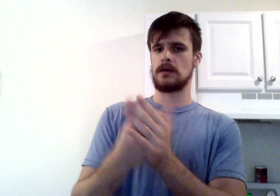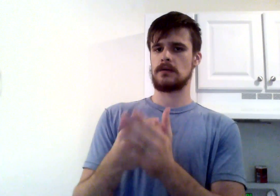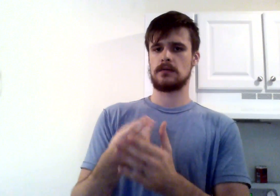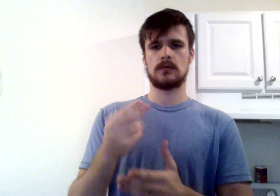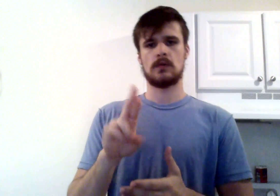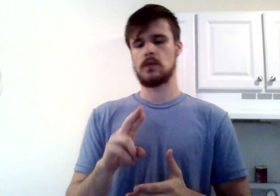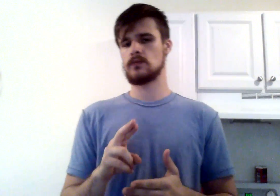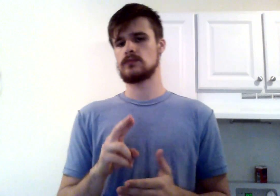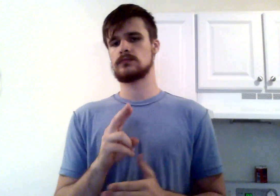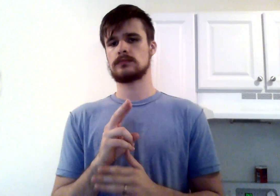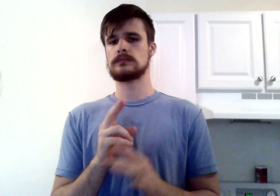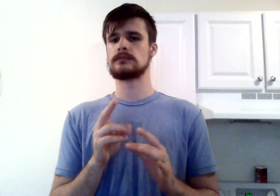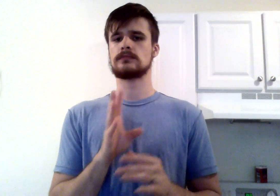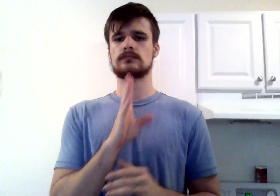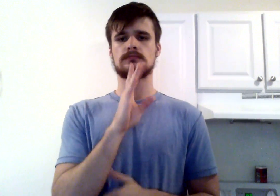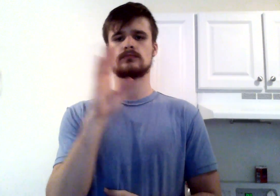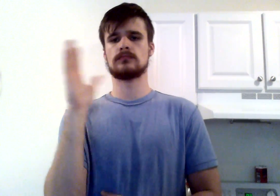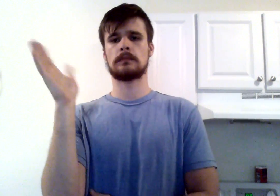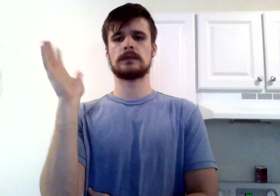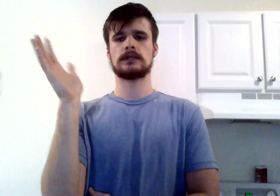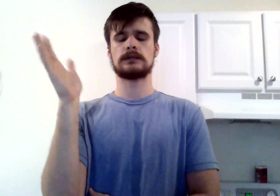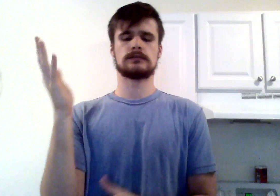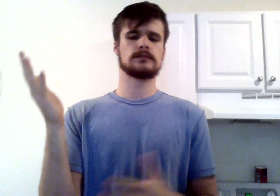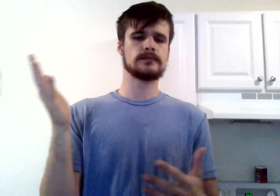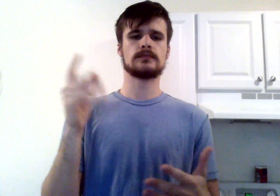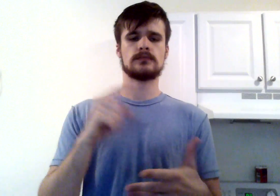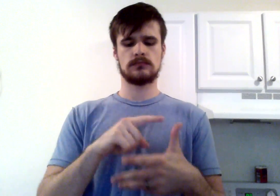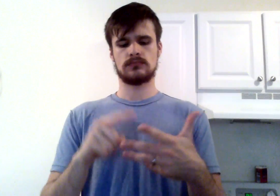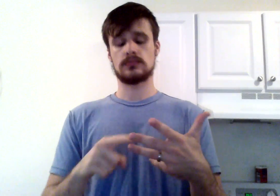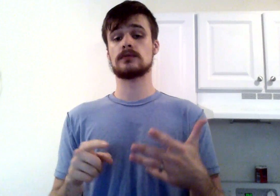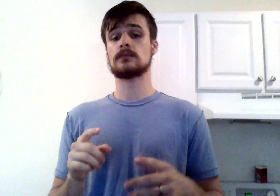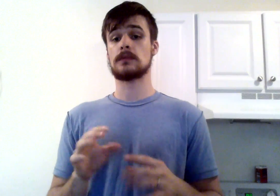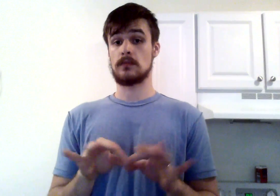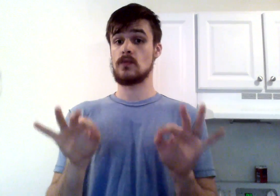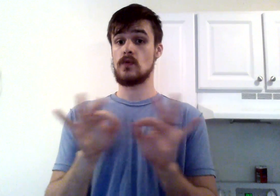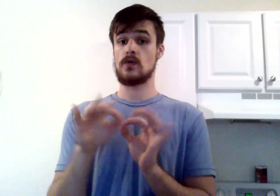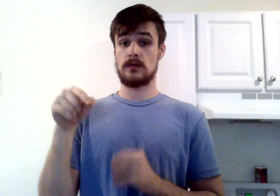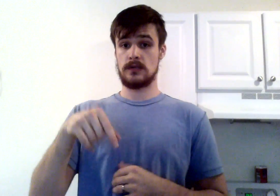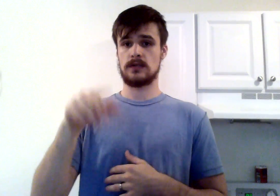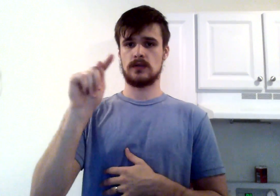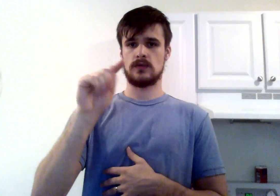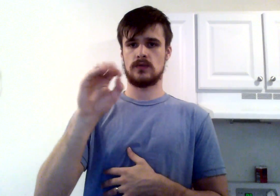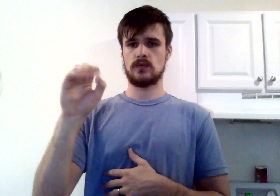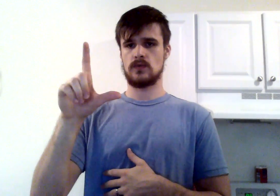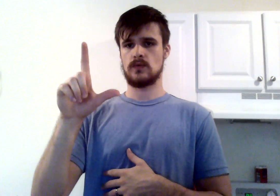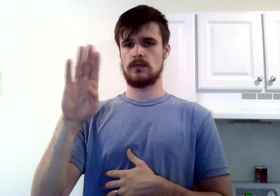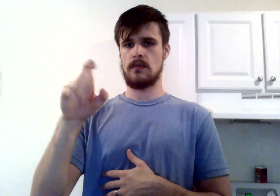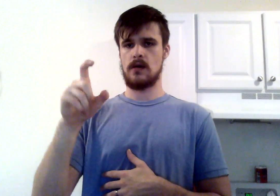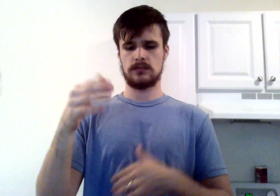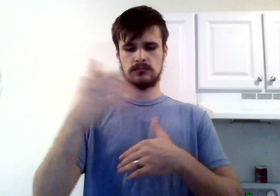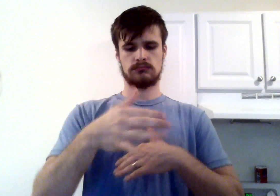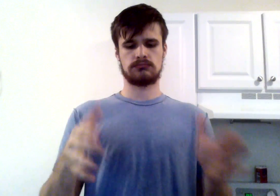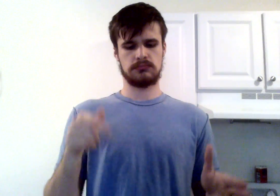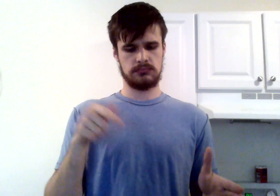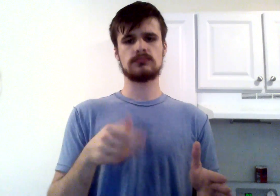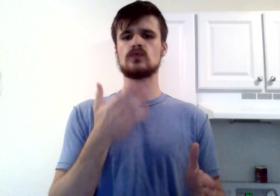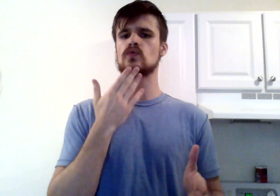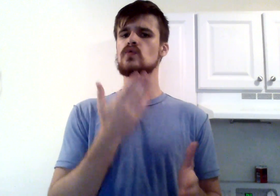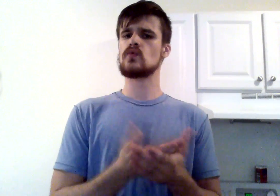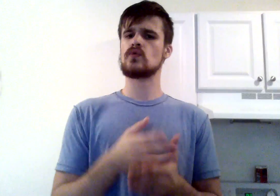yourself to look at this toolbox and the engine that it's going to work on. And no engine works well without being warmed up. Warm